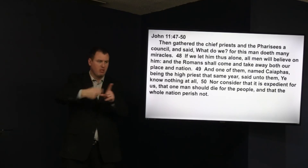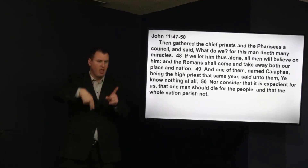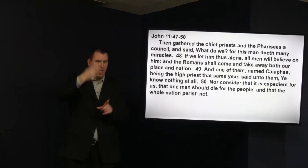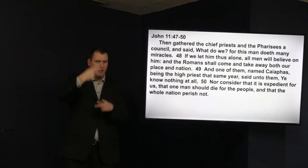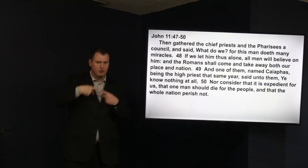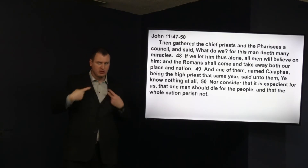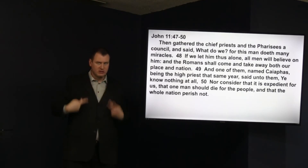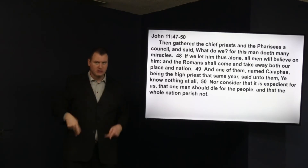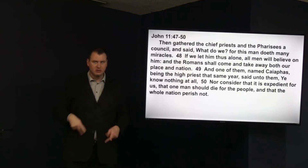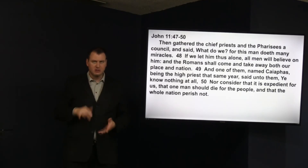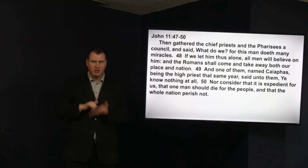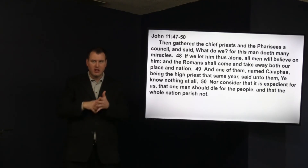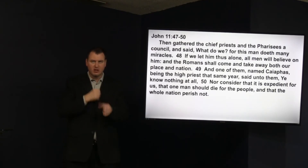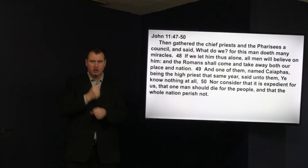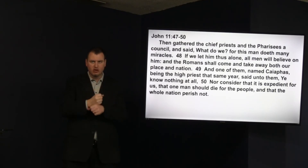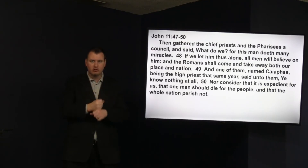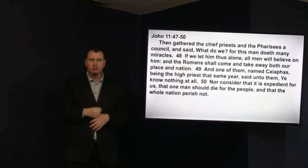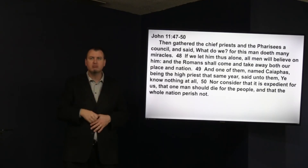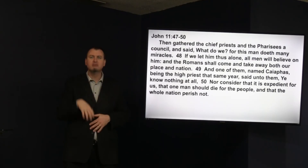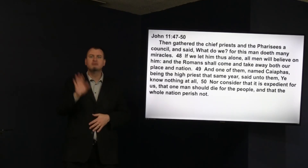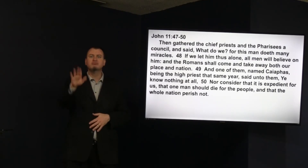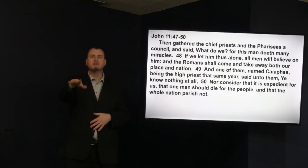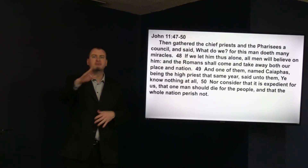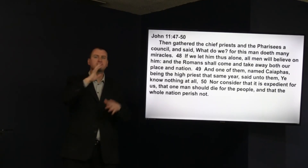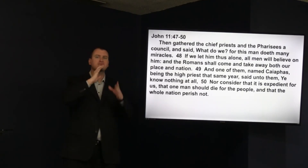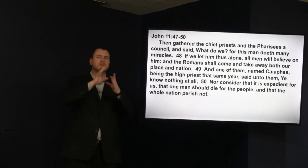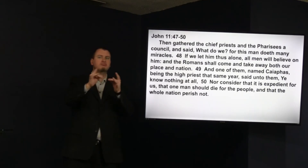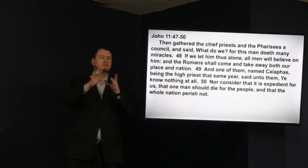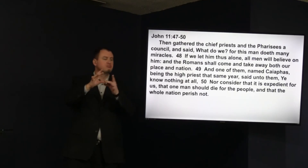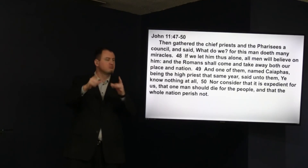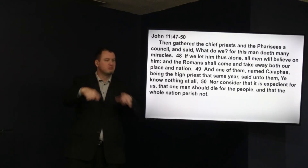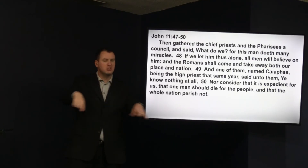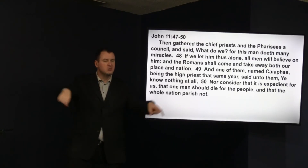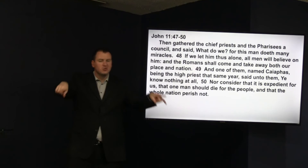Caiaphas, who was the high priest, he said,